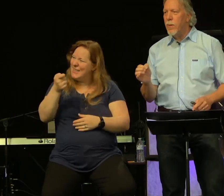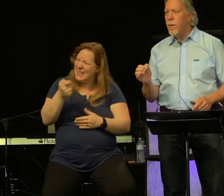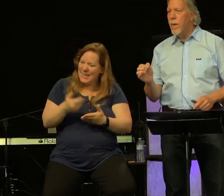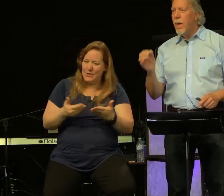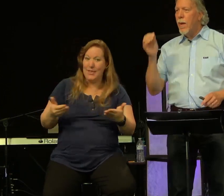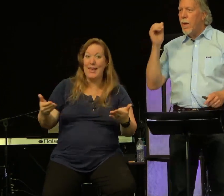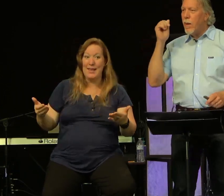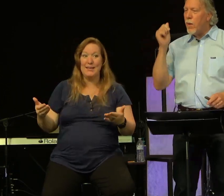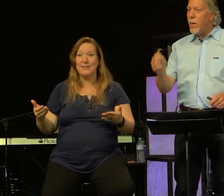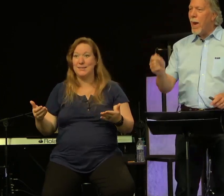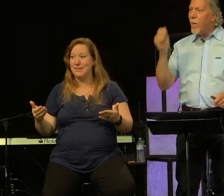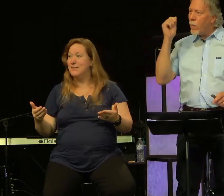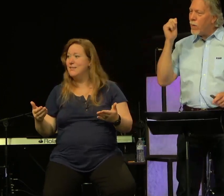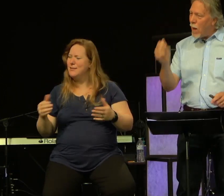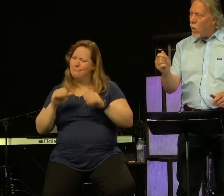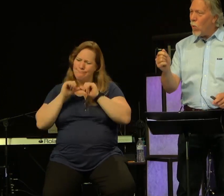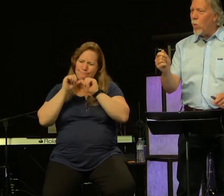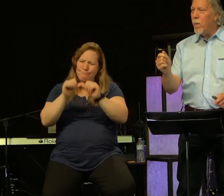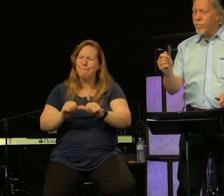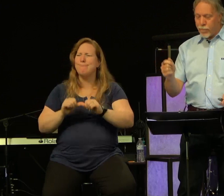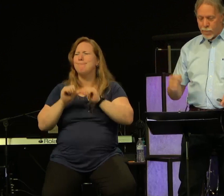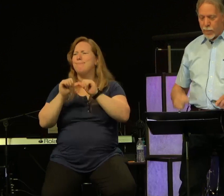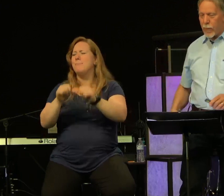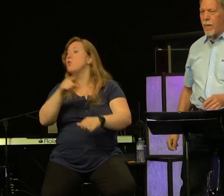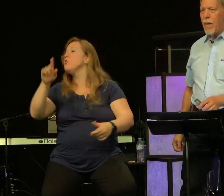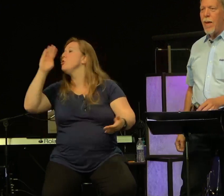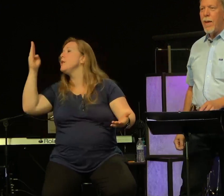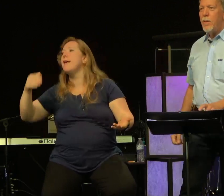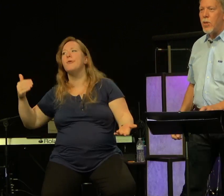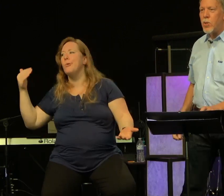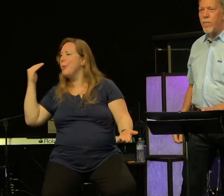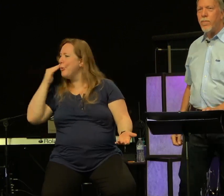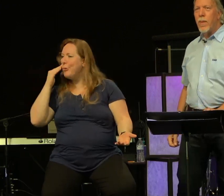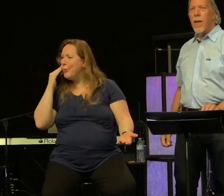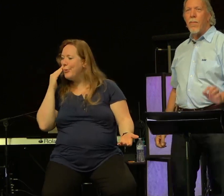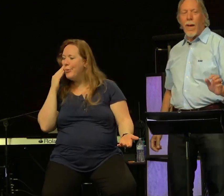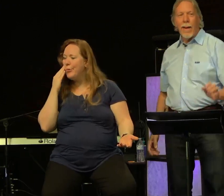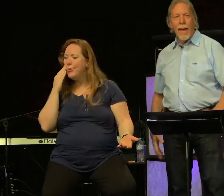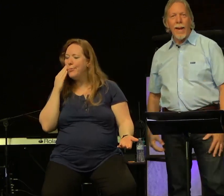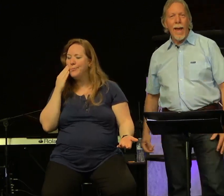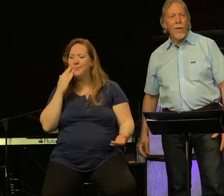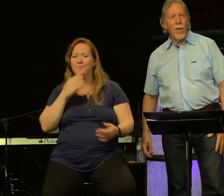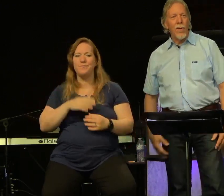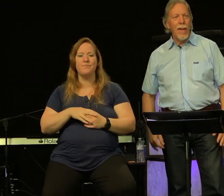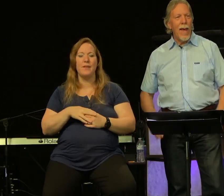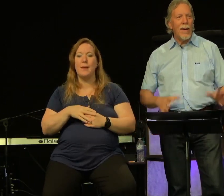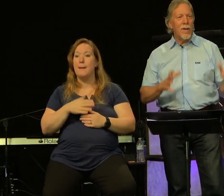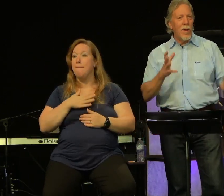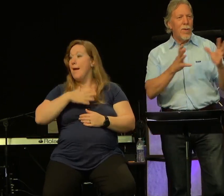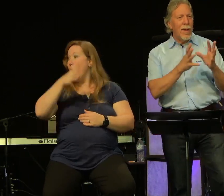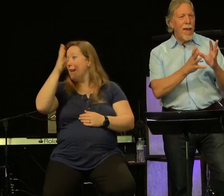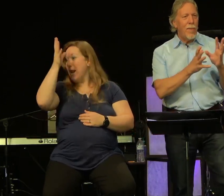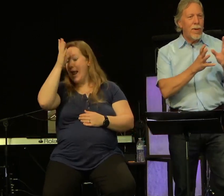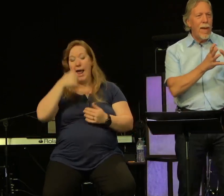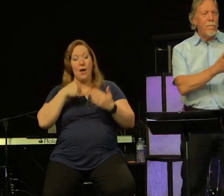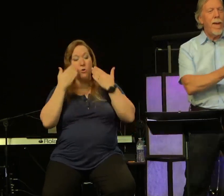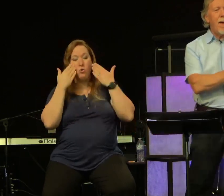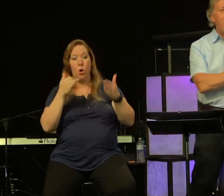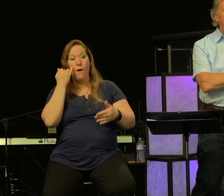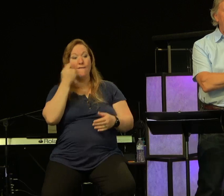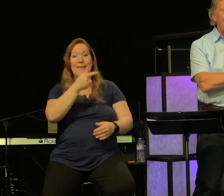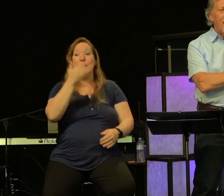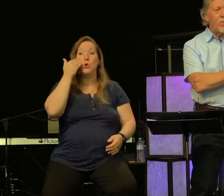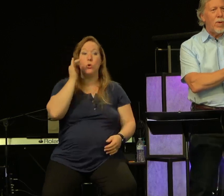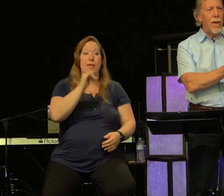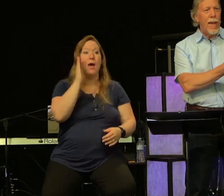things. You never know. Just my daddy, I don't know that he had a clue that that would impact